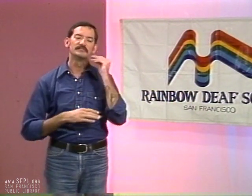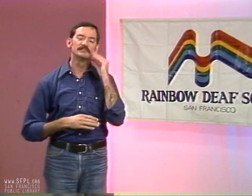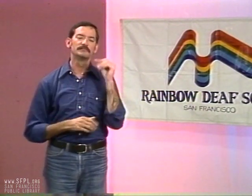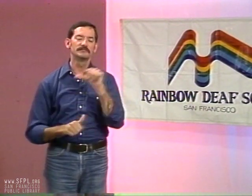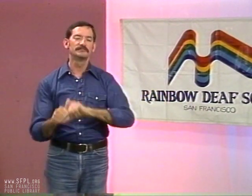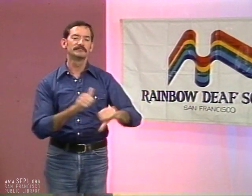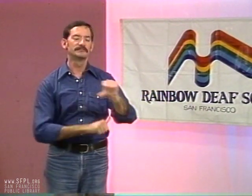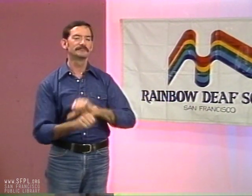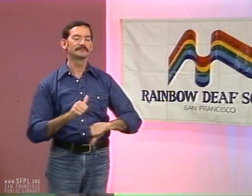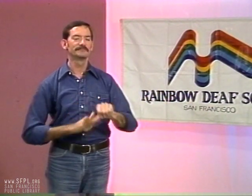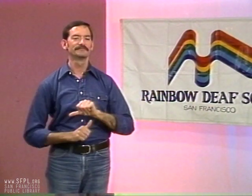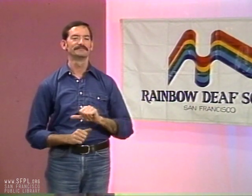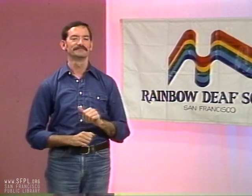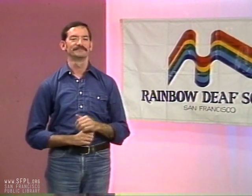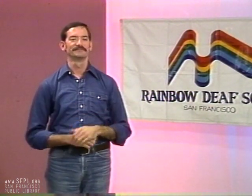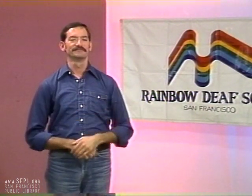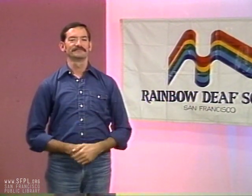other. Be supportive.